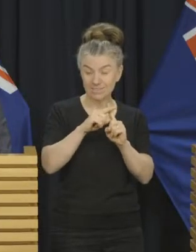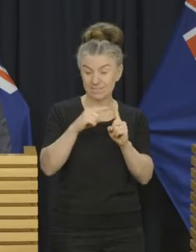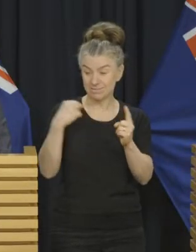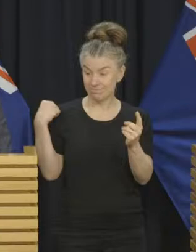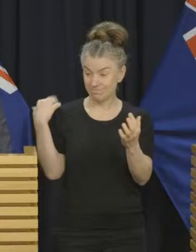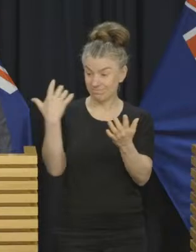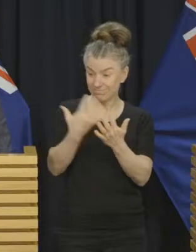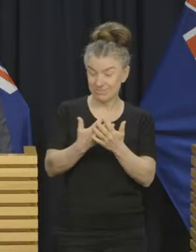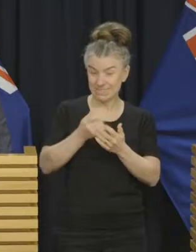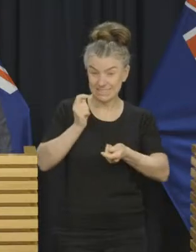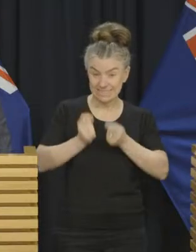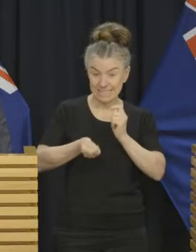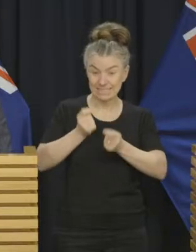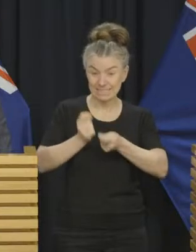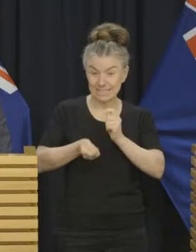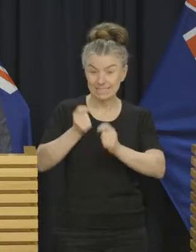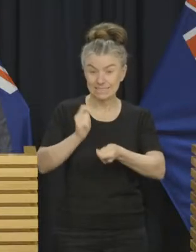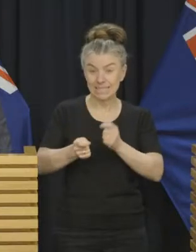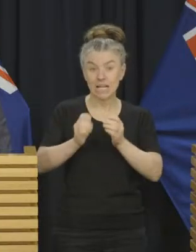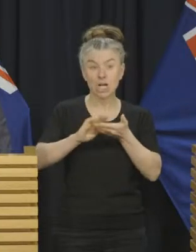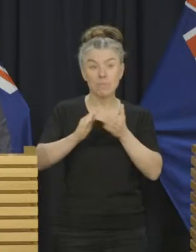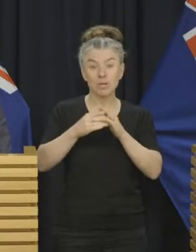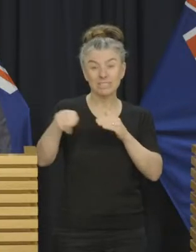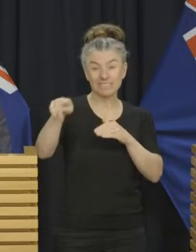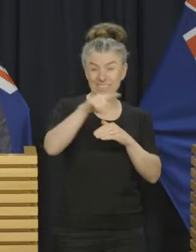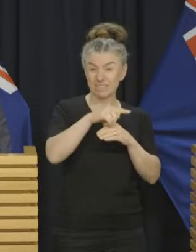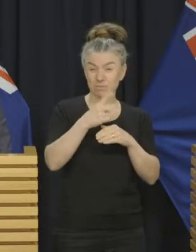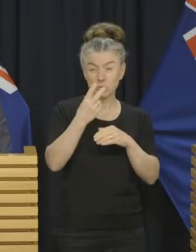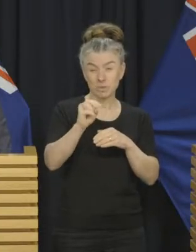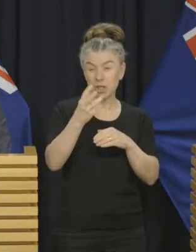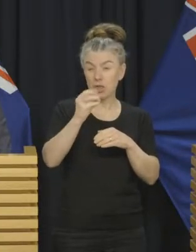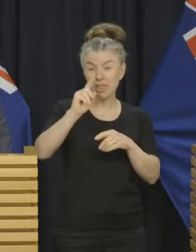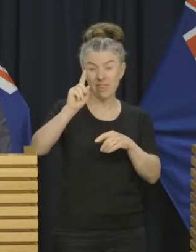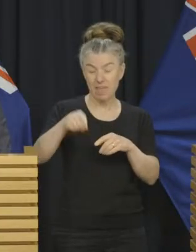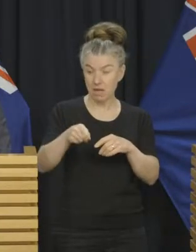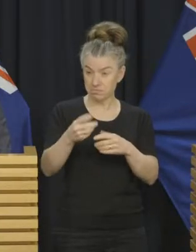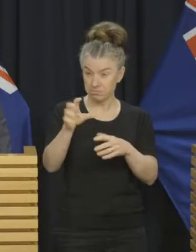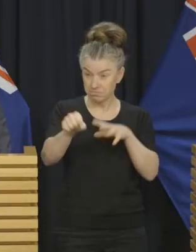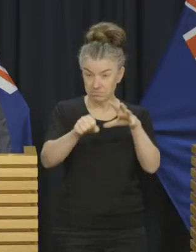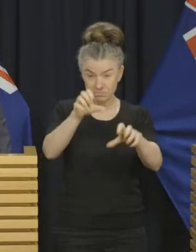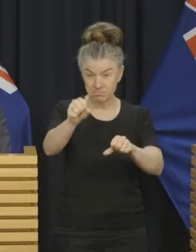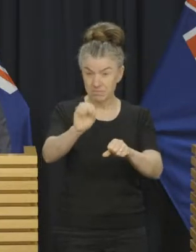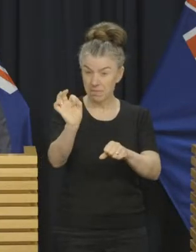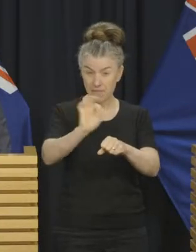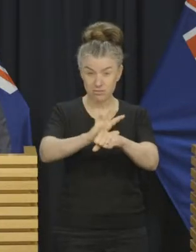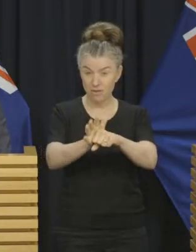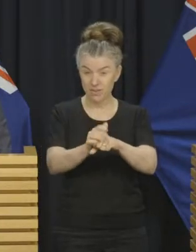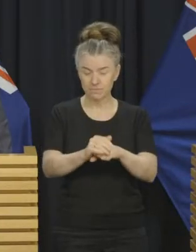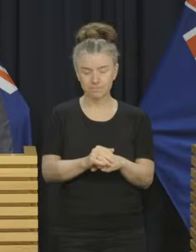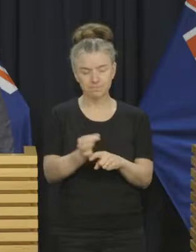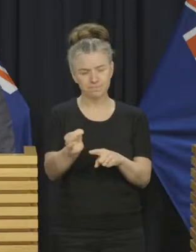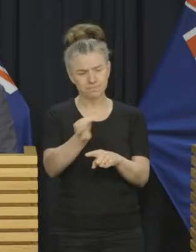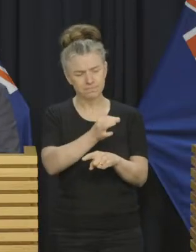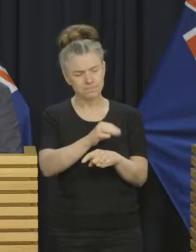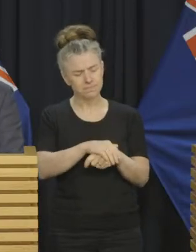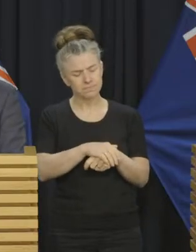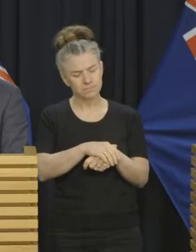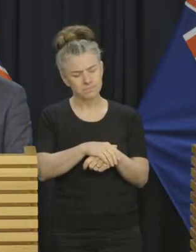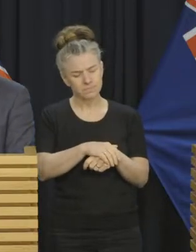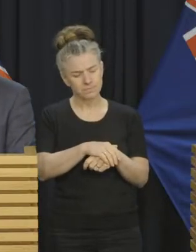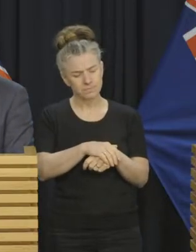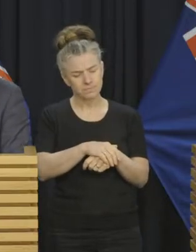of thousands of tests in the community over the last few weeks, detected any COVID-19 cases. You say to reports that potentially 2 people